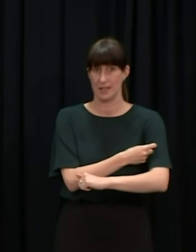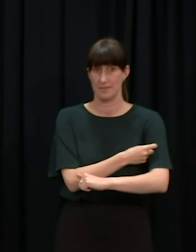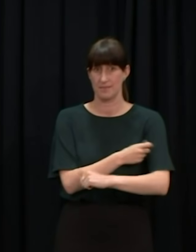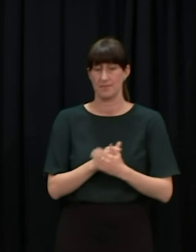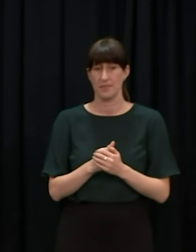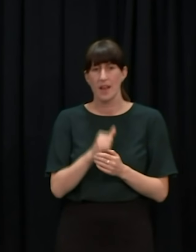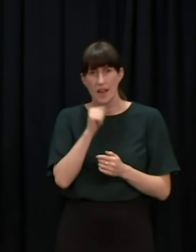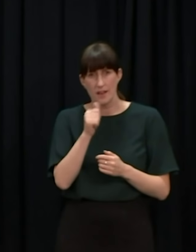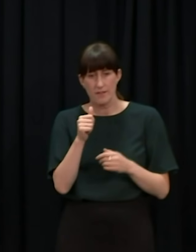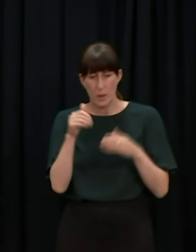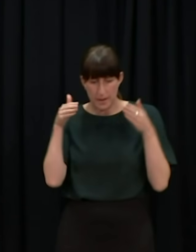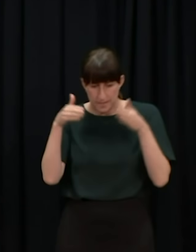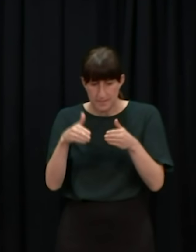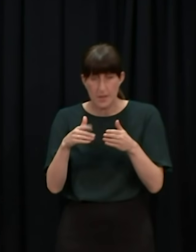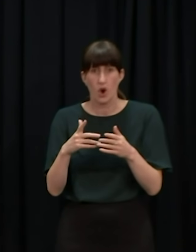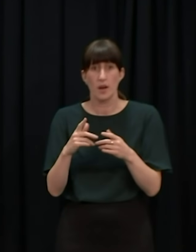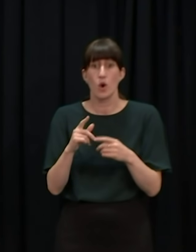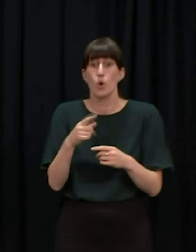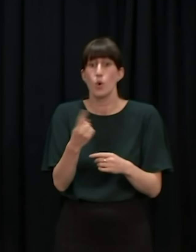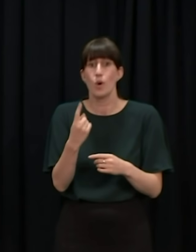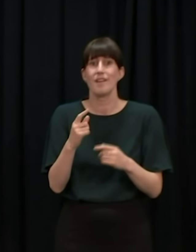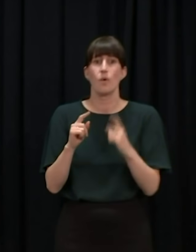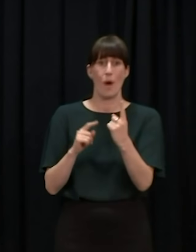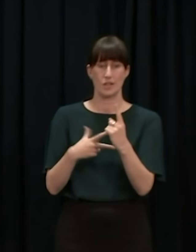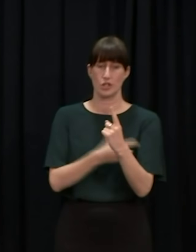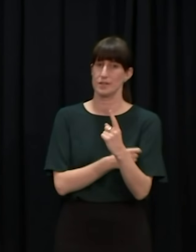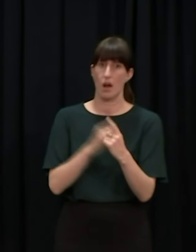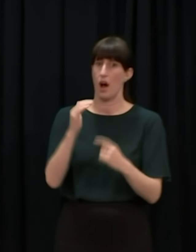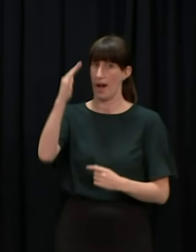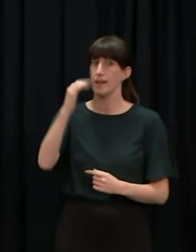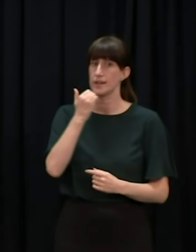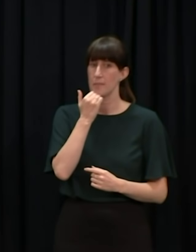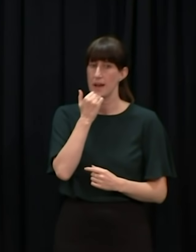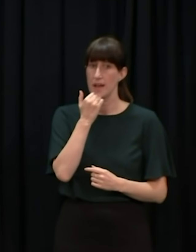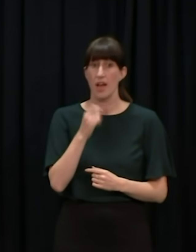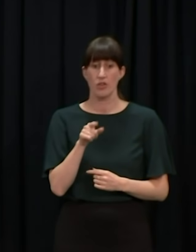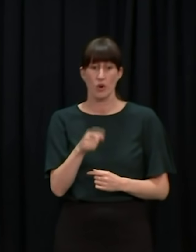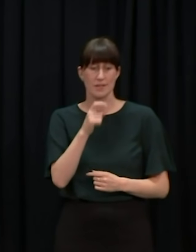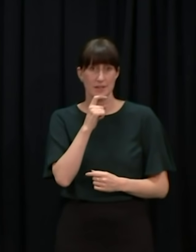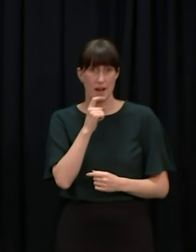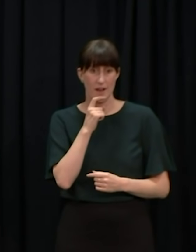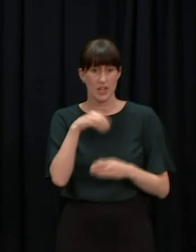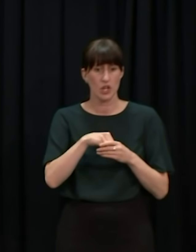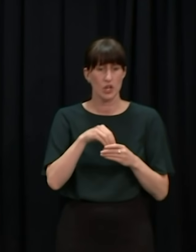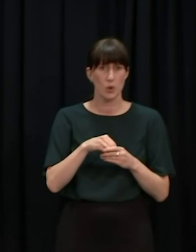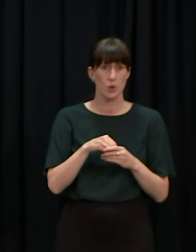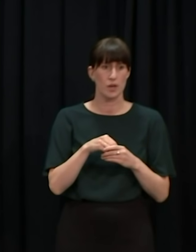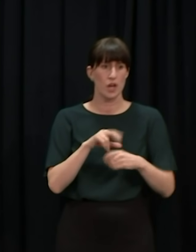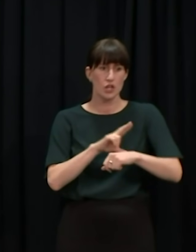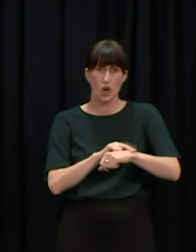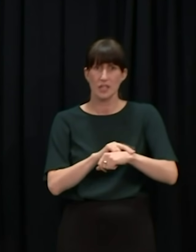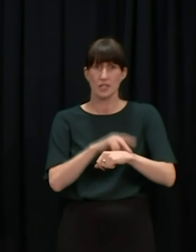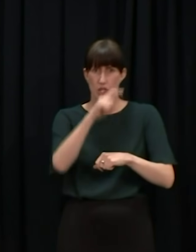if we just take into account first doses. Those figures include both the clinical and the non-clinical staff working at our